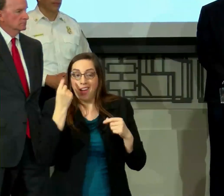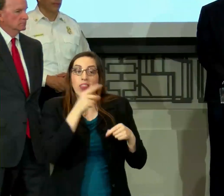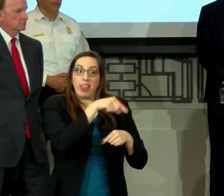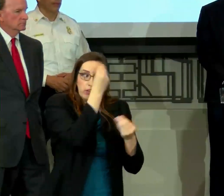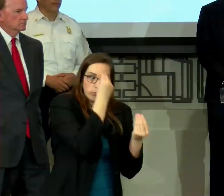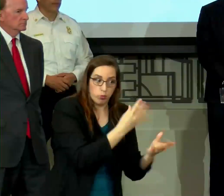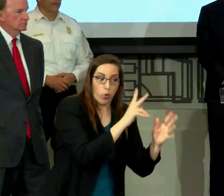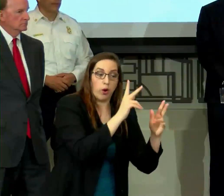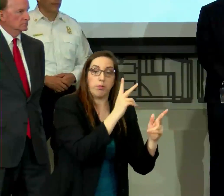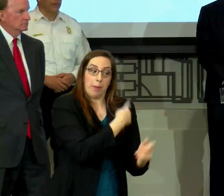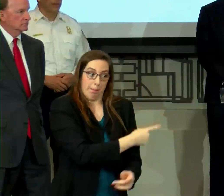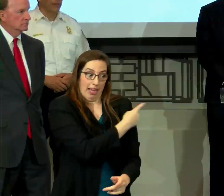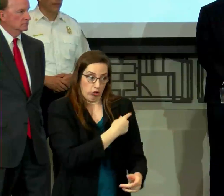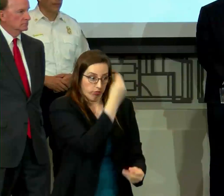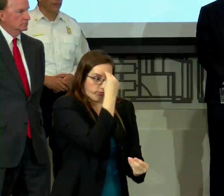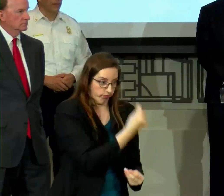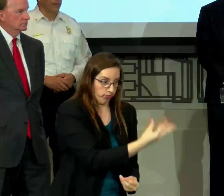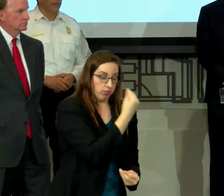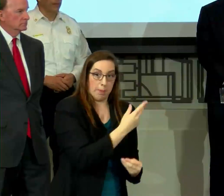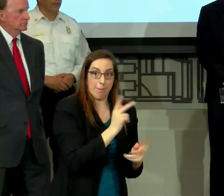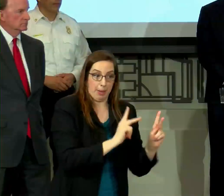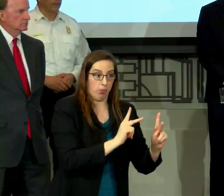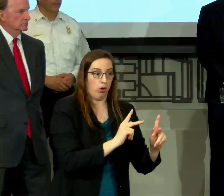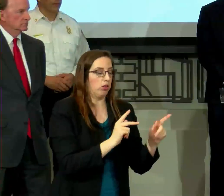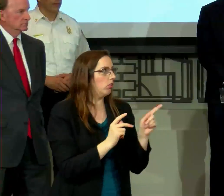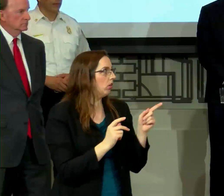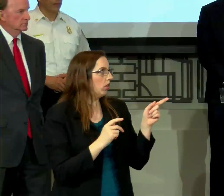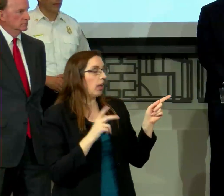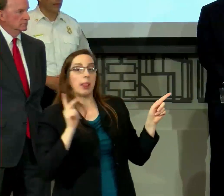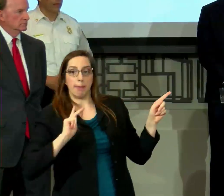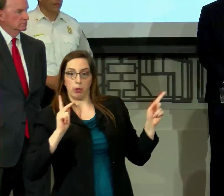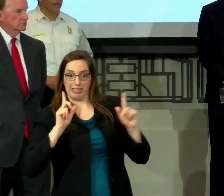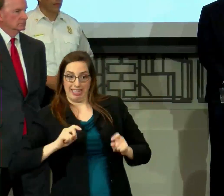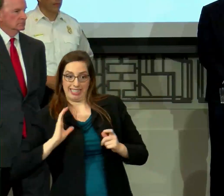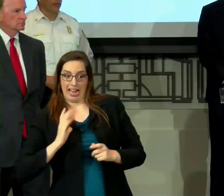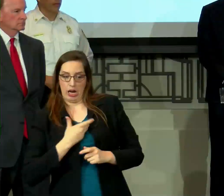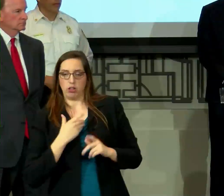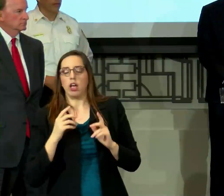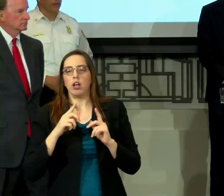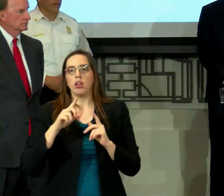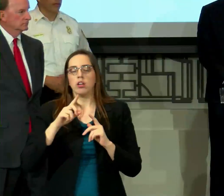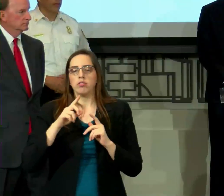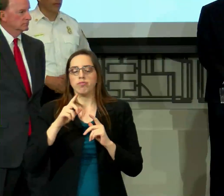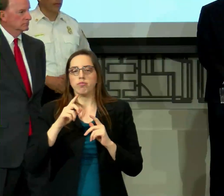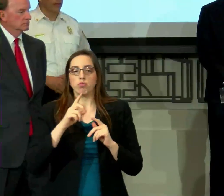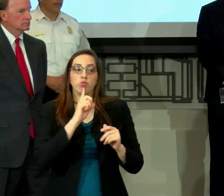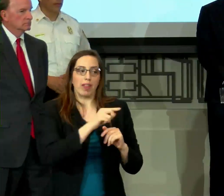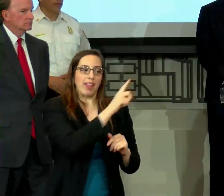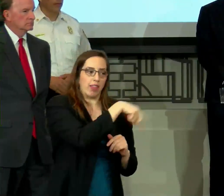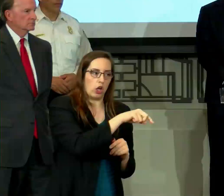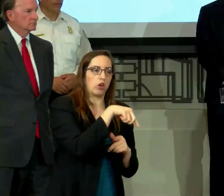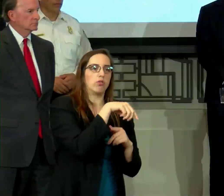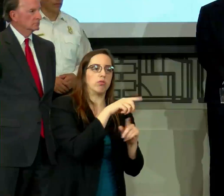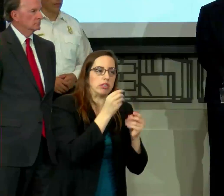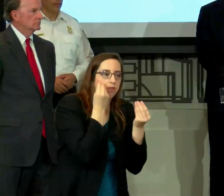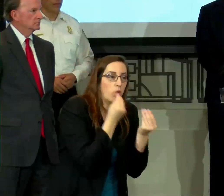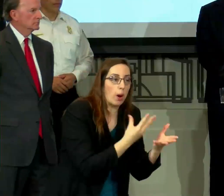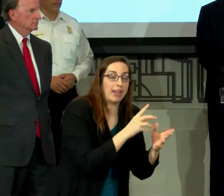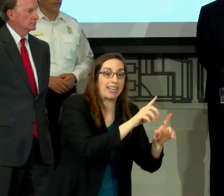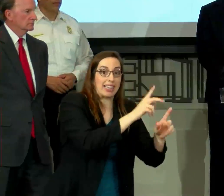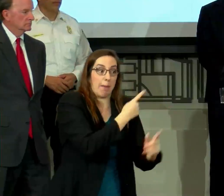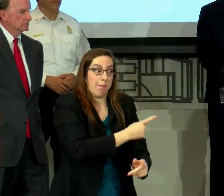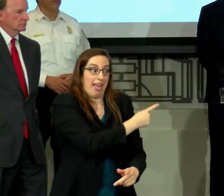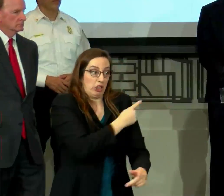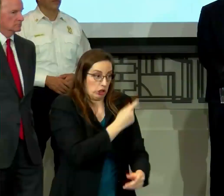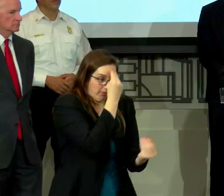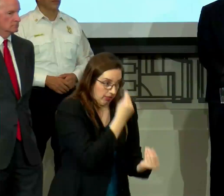the patients promptly. But- Right, the Quest is notifying the patient of their positive results, but they're not getting it to